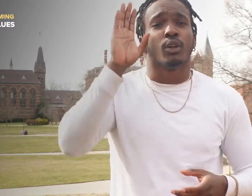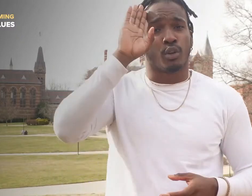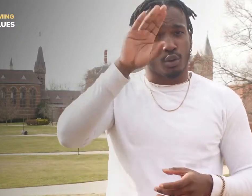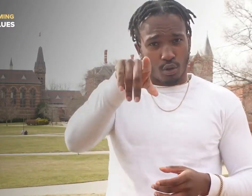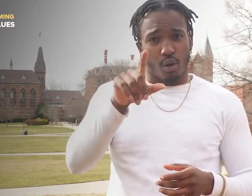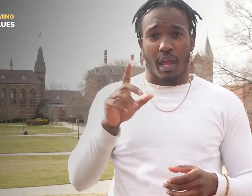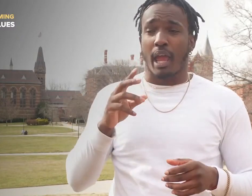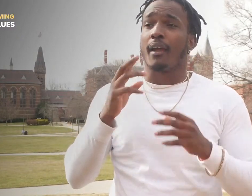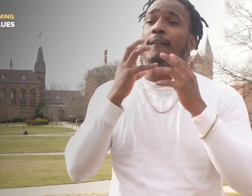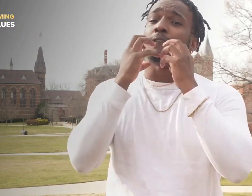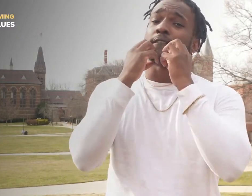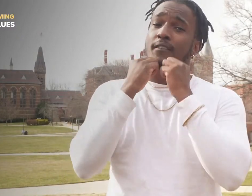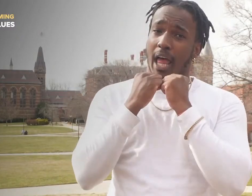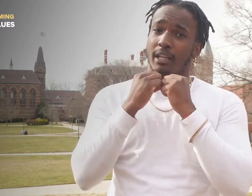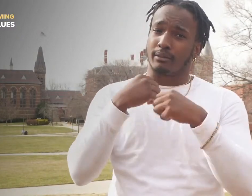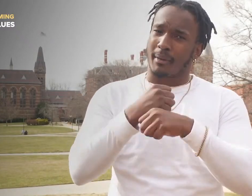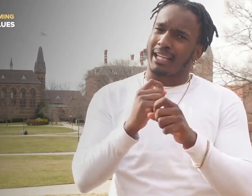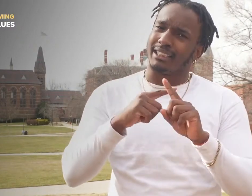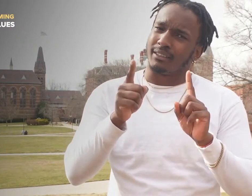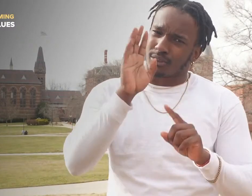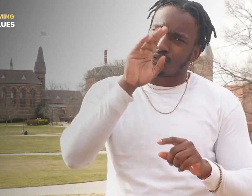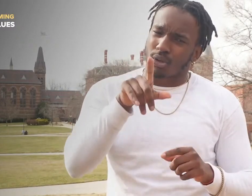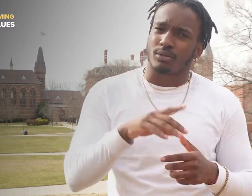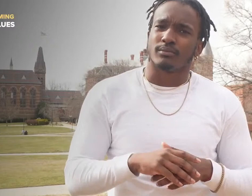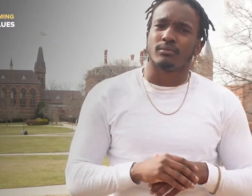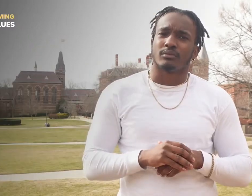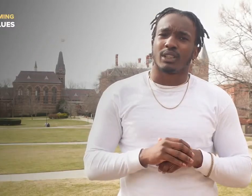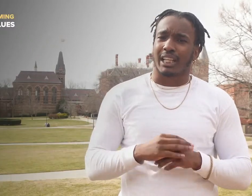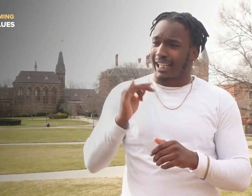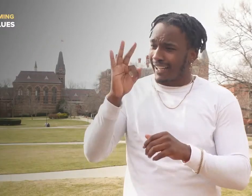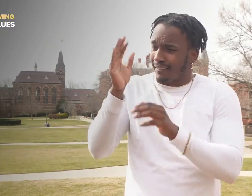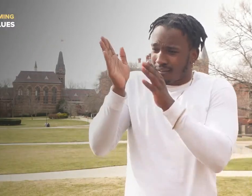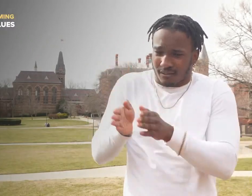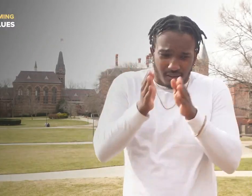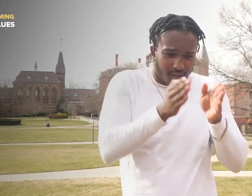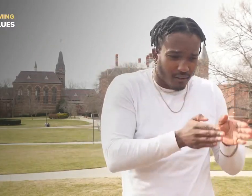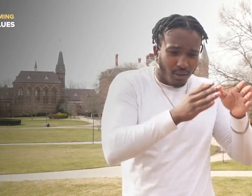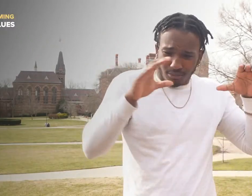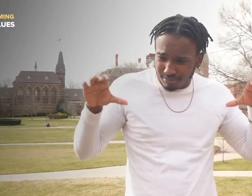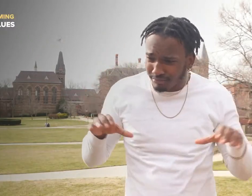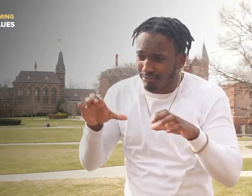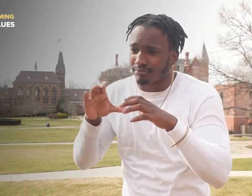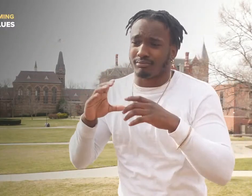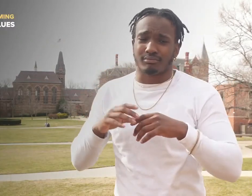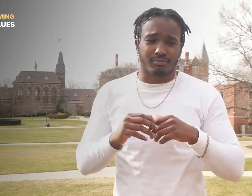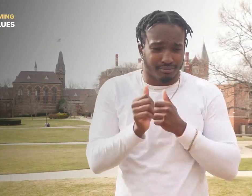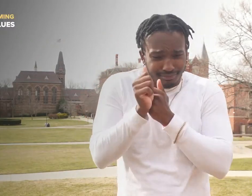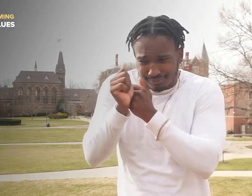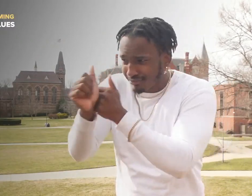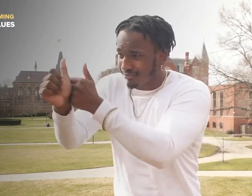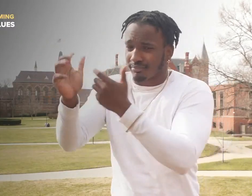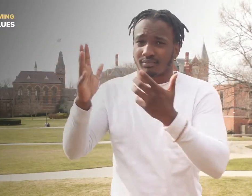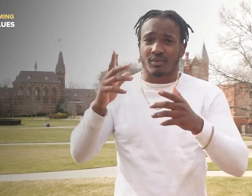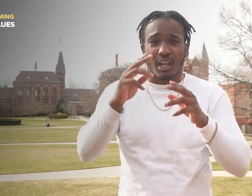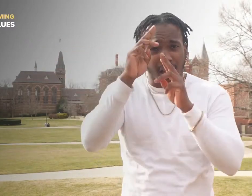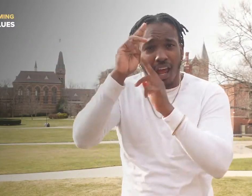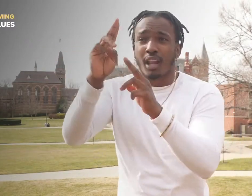It is well known that values make a difference. If, as individuals, we conduct ourselves and commit